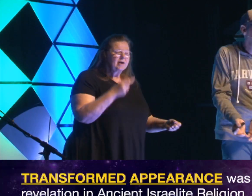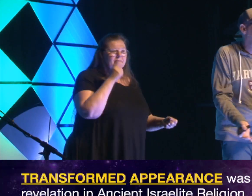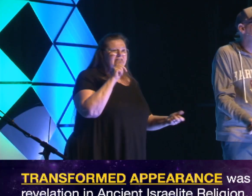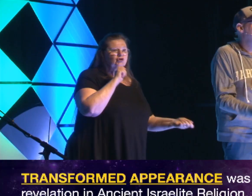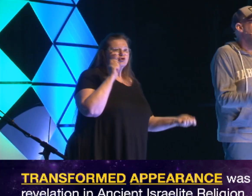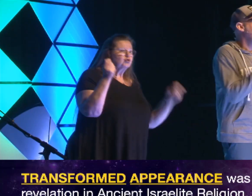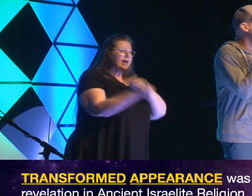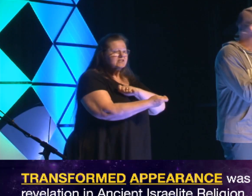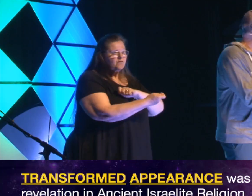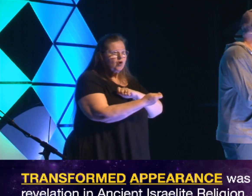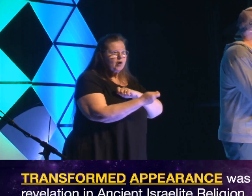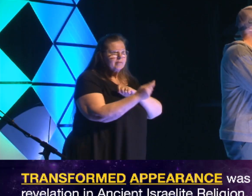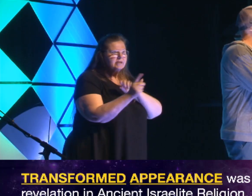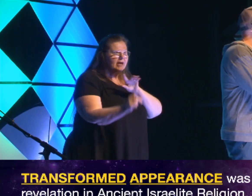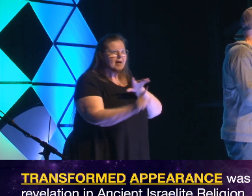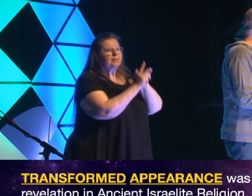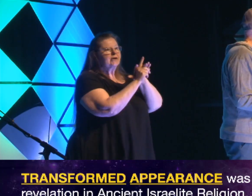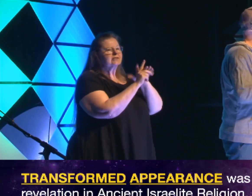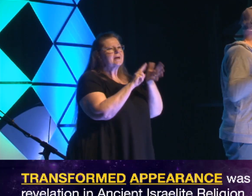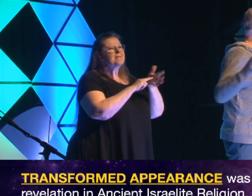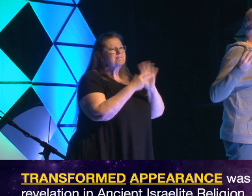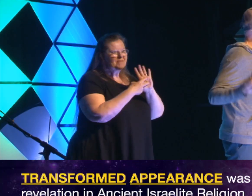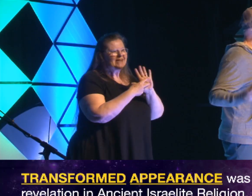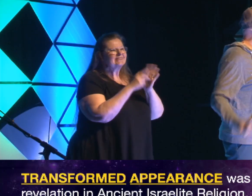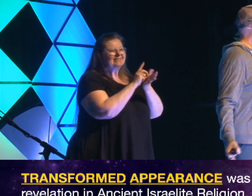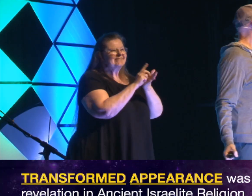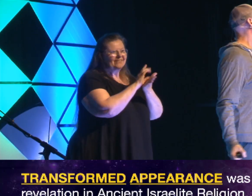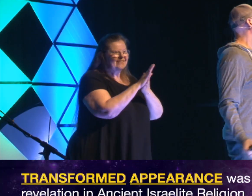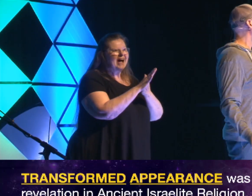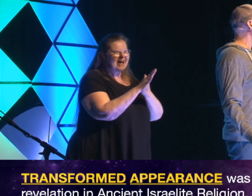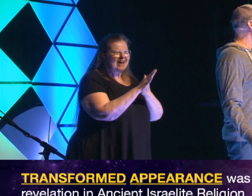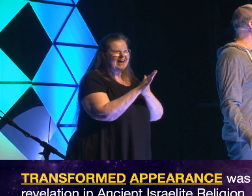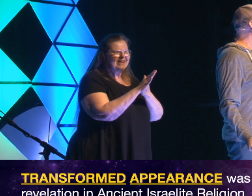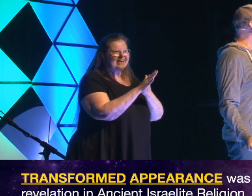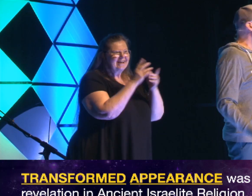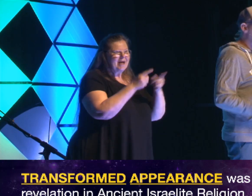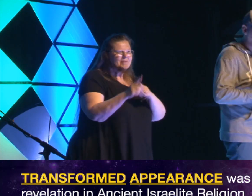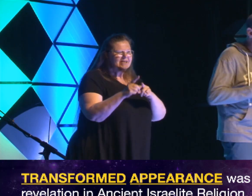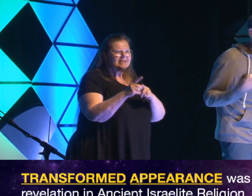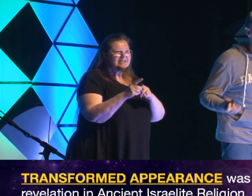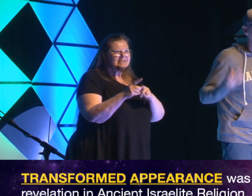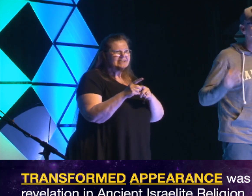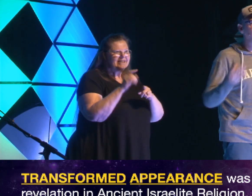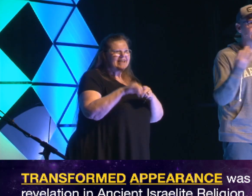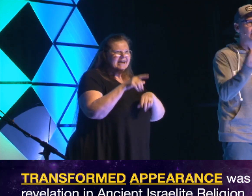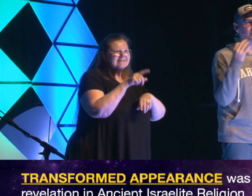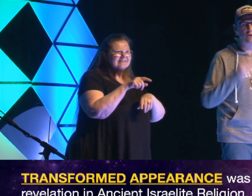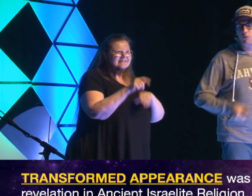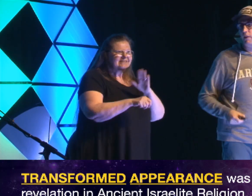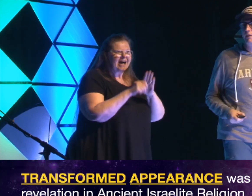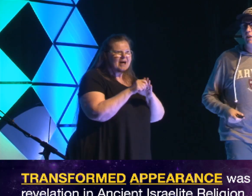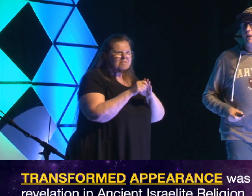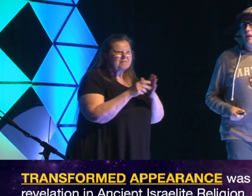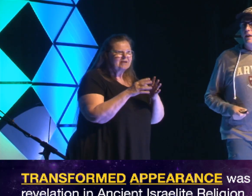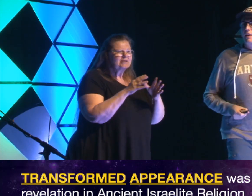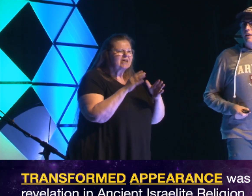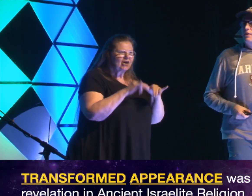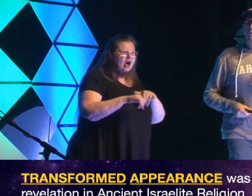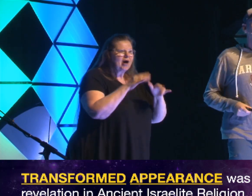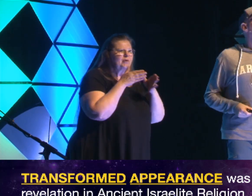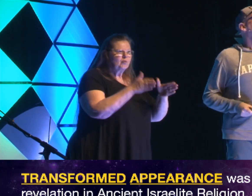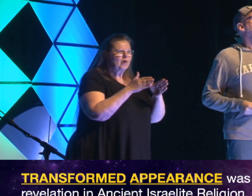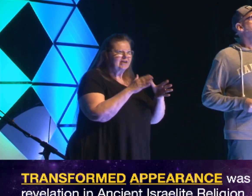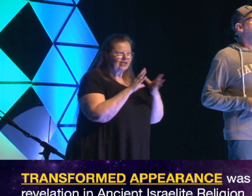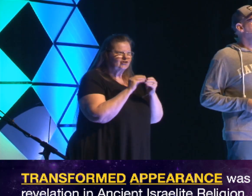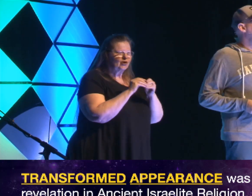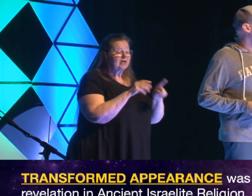transformed appearances was evidence of divine revelation in ancient Israelite religion. It was a common way of telling the story. The